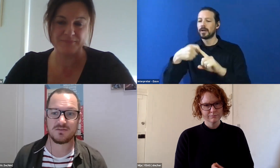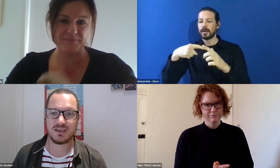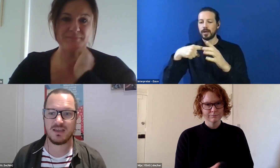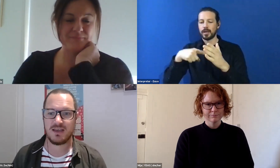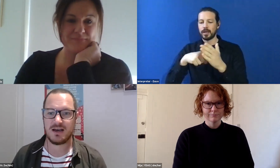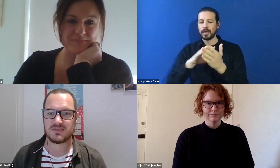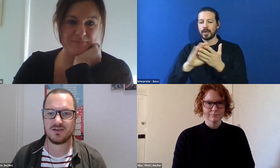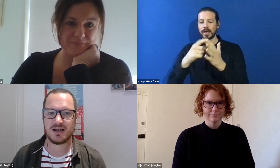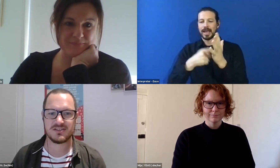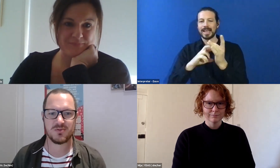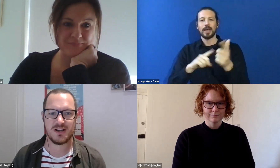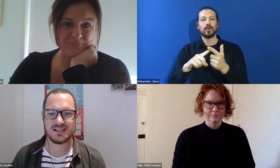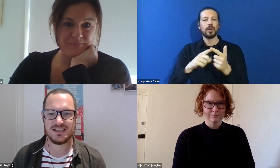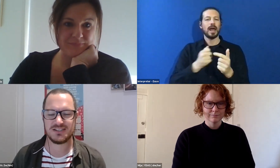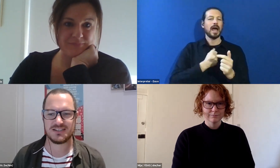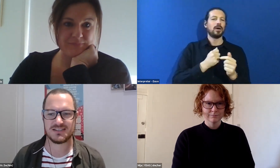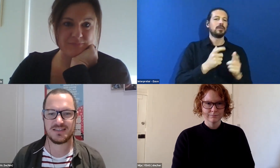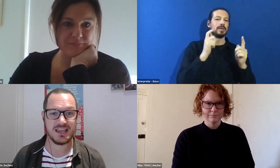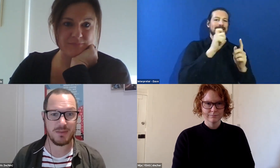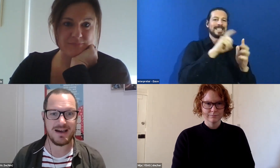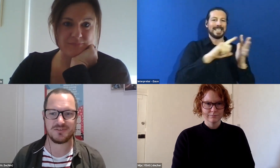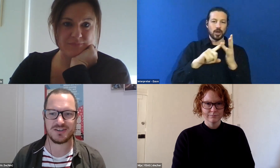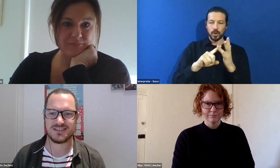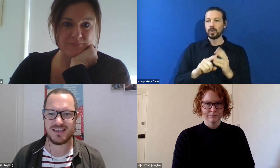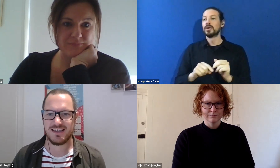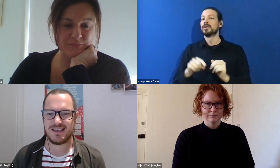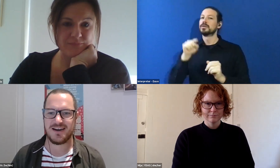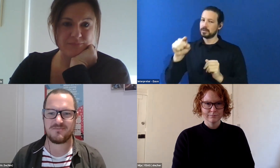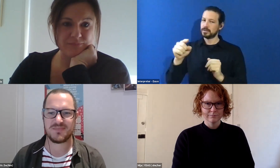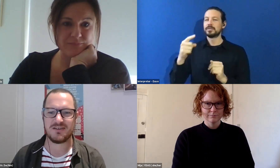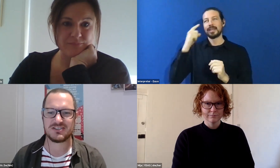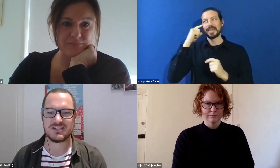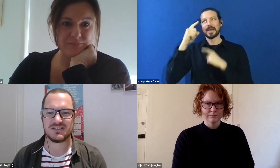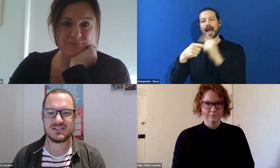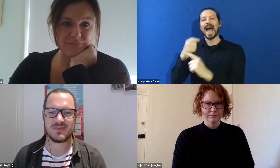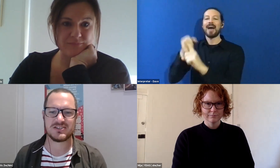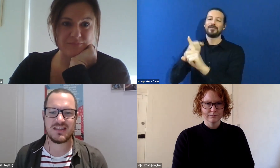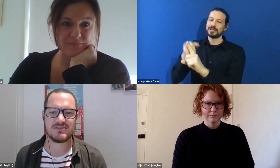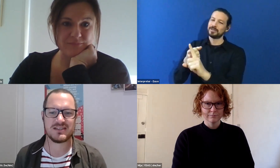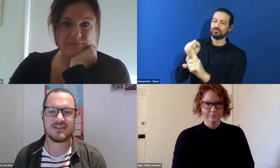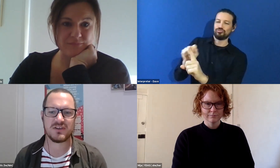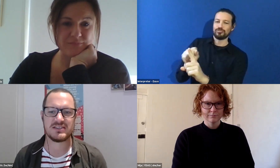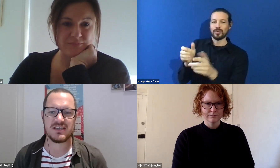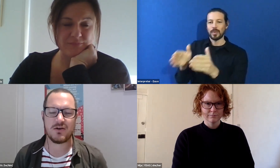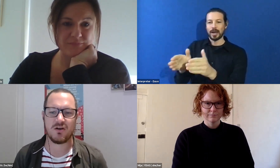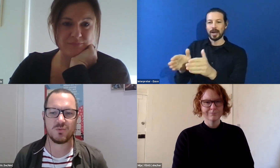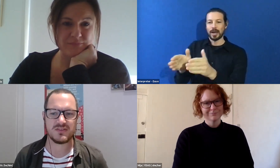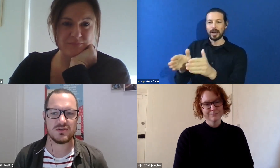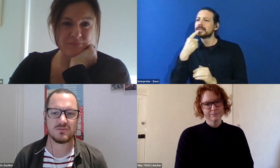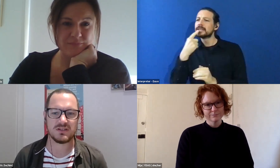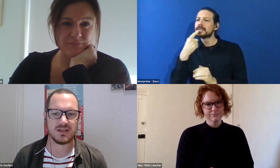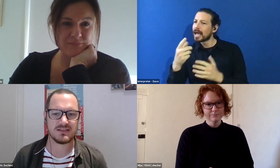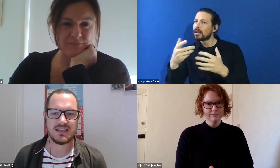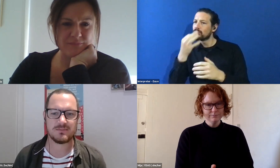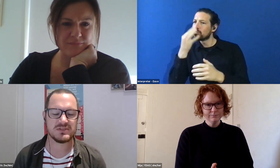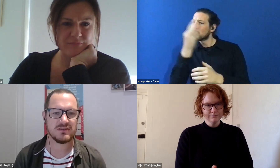at YACVIC. So unsurprisingly, she's thinking about advocacy. She's mentioned is there advocacy going on with